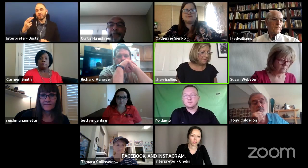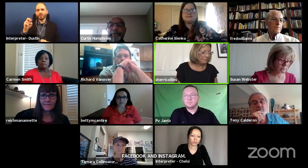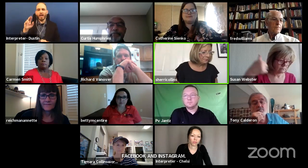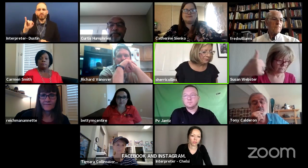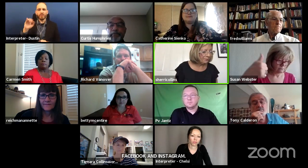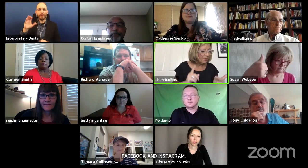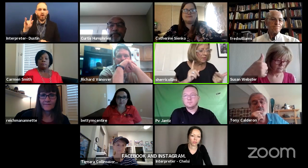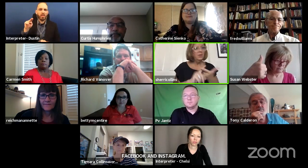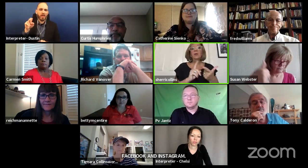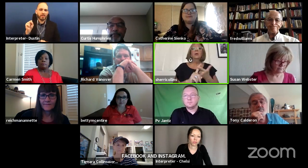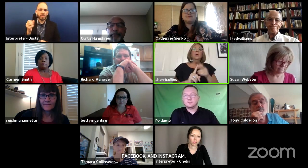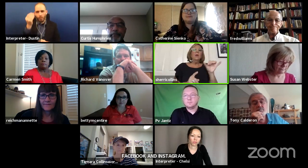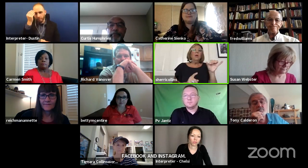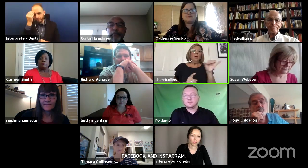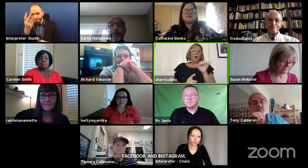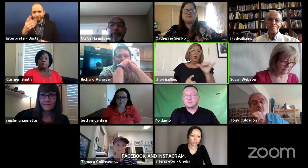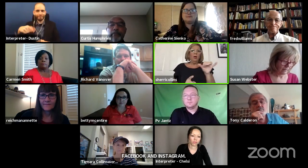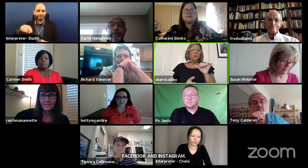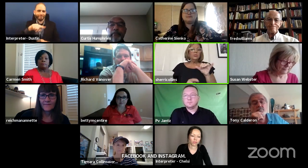that.